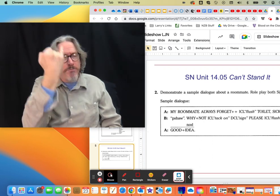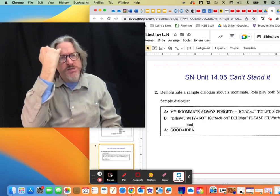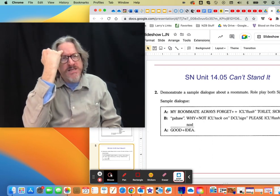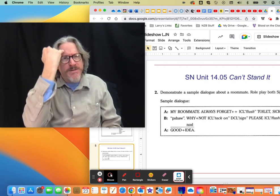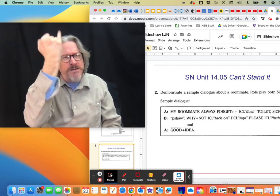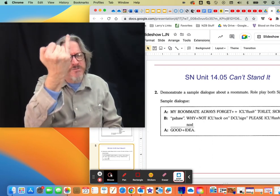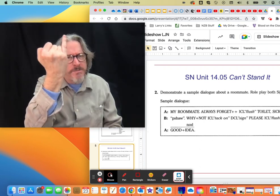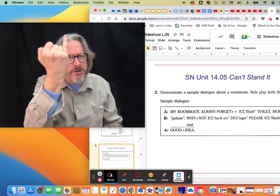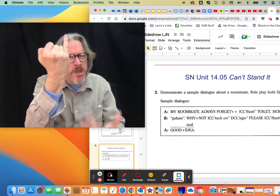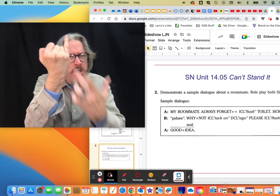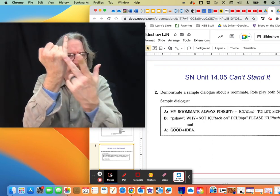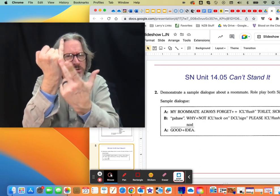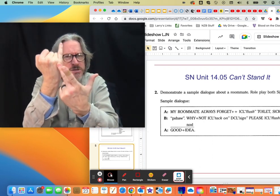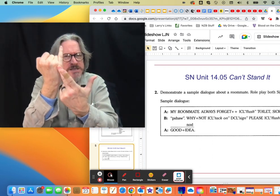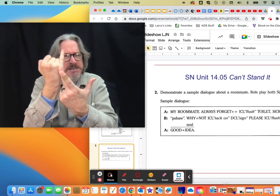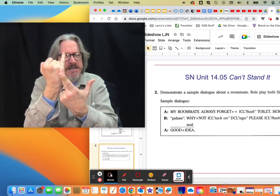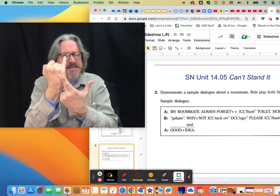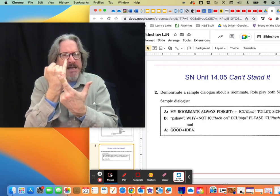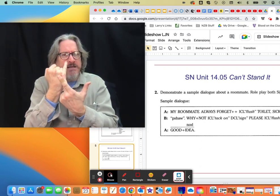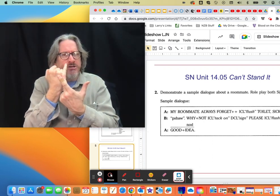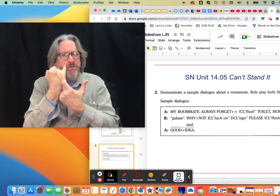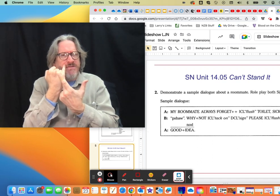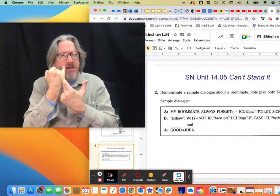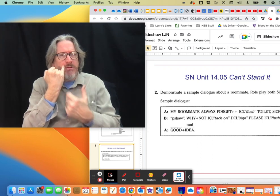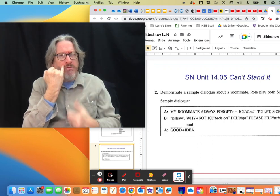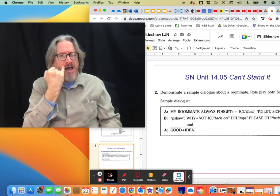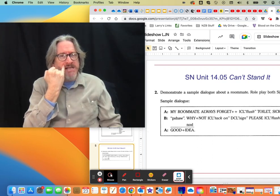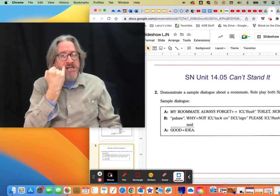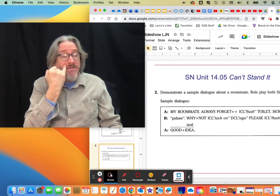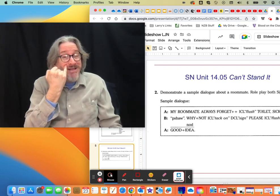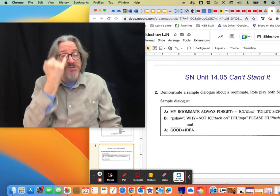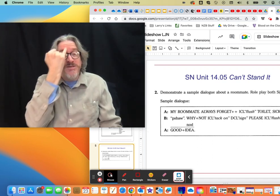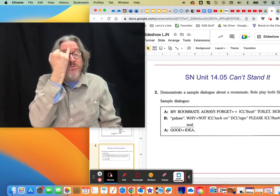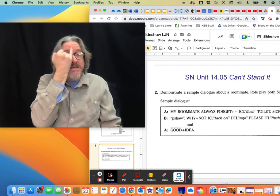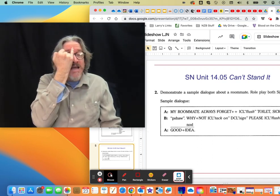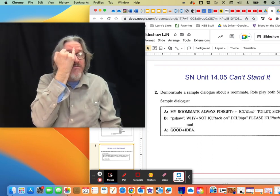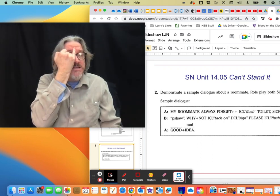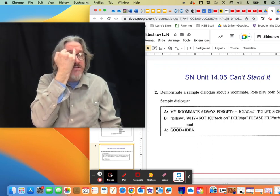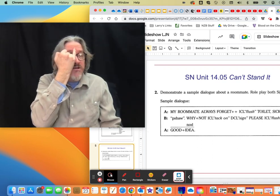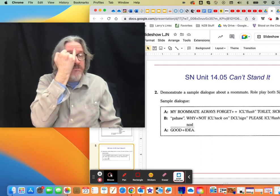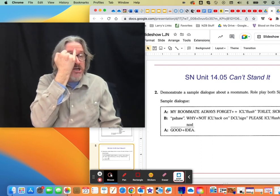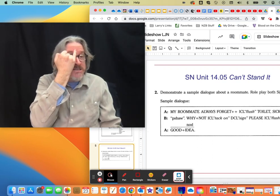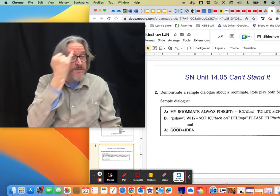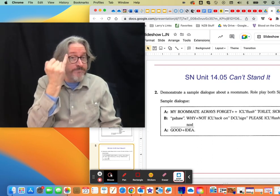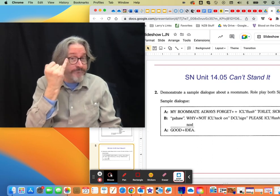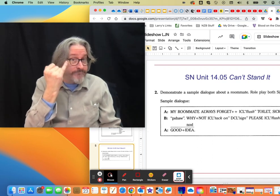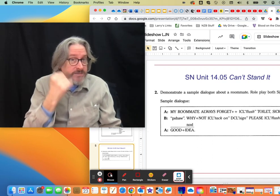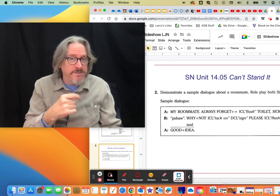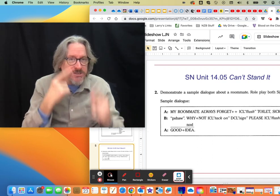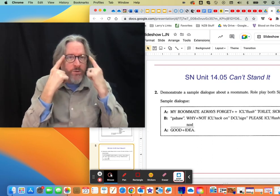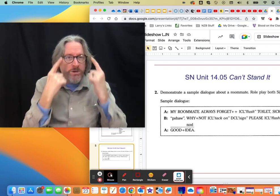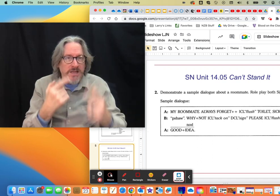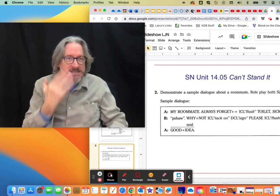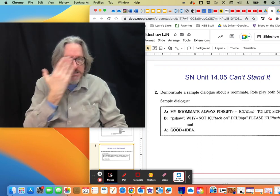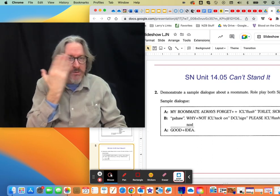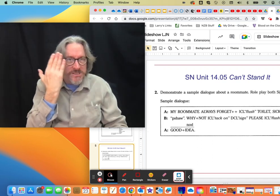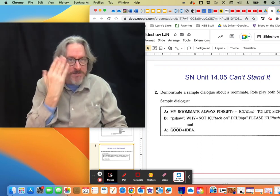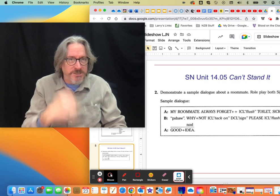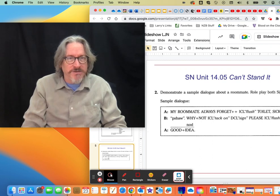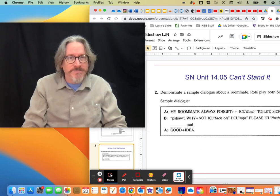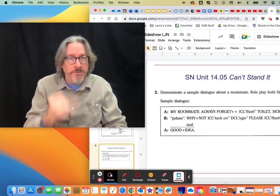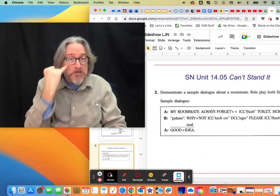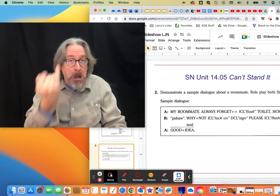Good idea. And most of the time it comes from up here. But you'll notice that signs tend to drift down below the eyes because we don't like to have things in front of our eyes. Especially if you wear glasses,